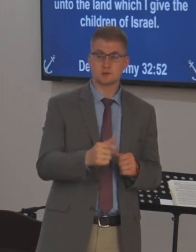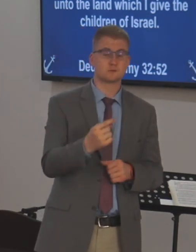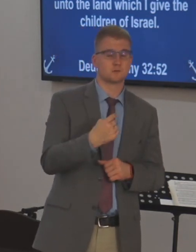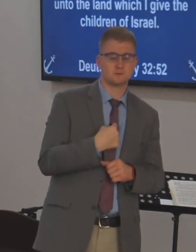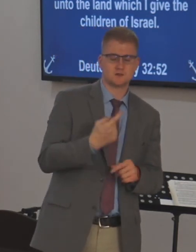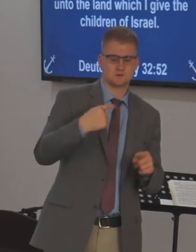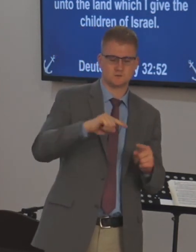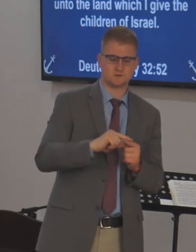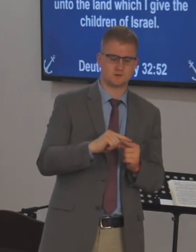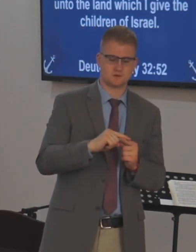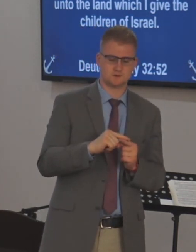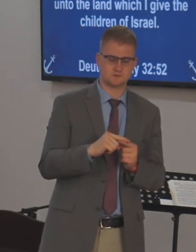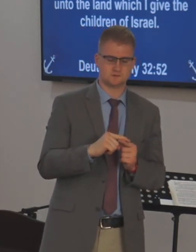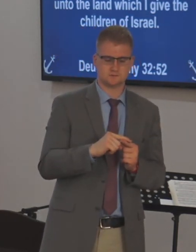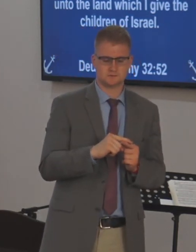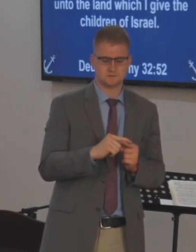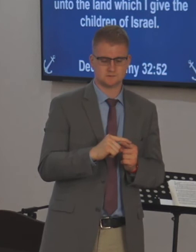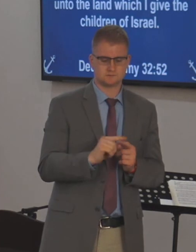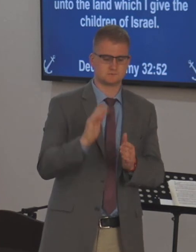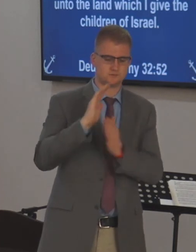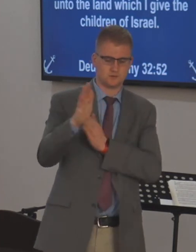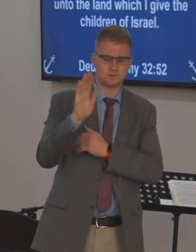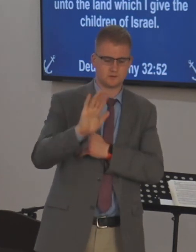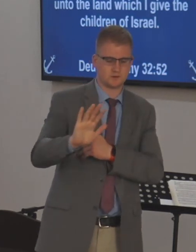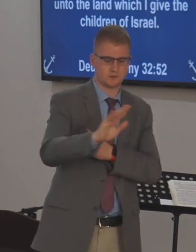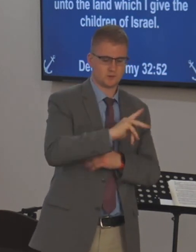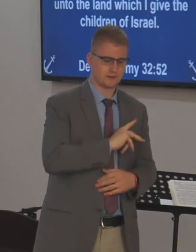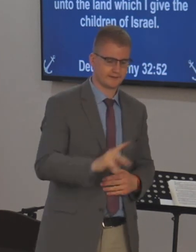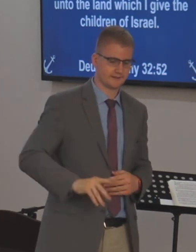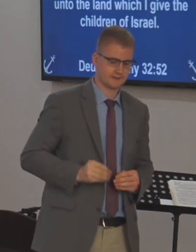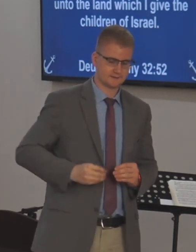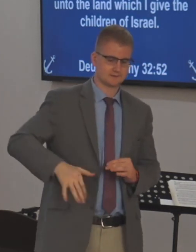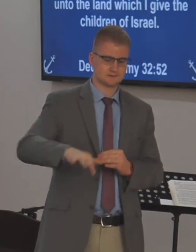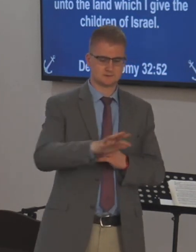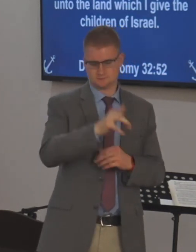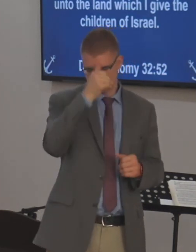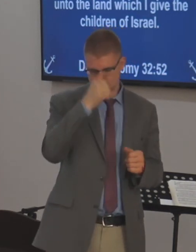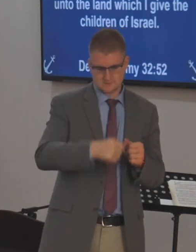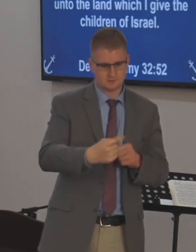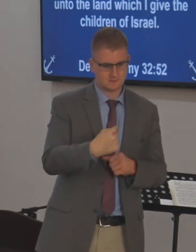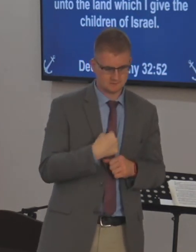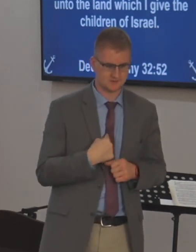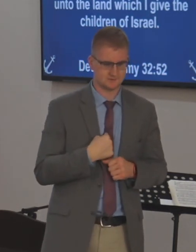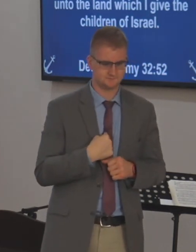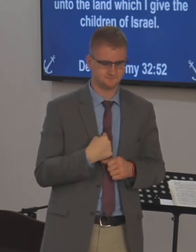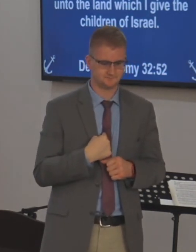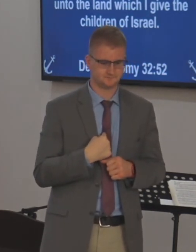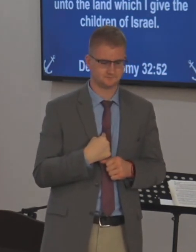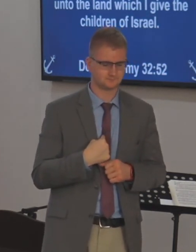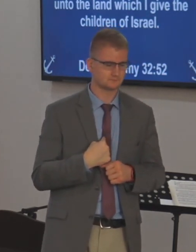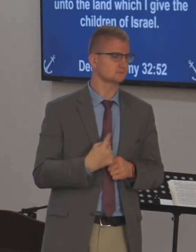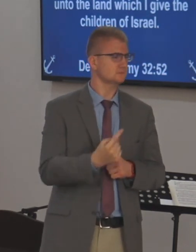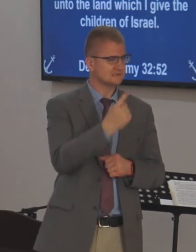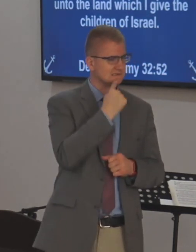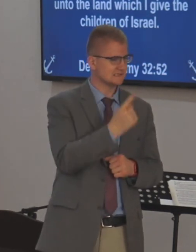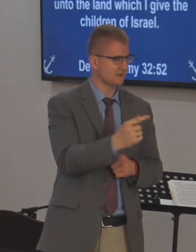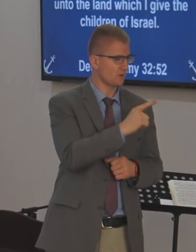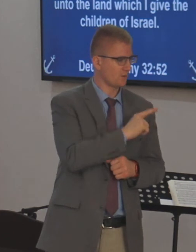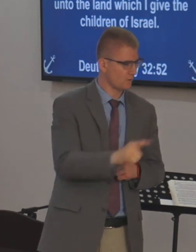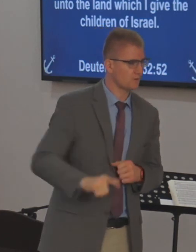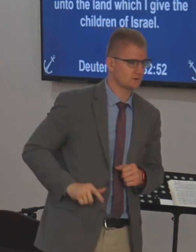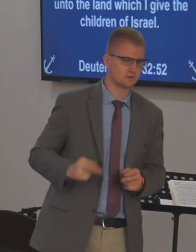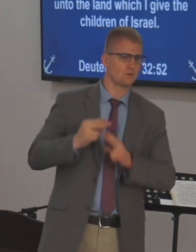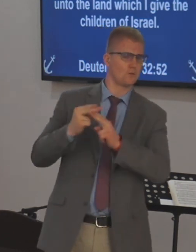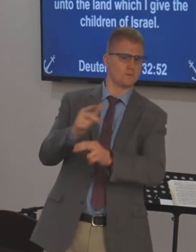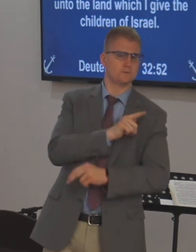Remember me when thou comest unto thy kingdom. Remember me when thou comest unto thy kingdom. He said, Lord. He called him Lord.